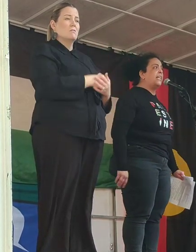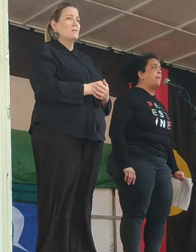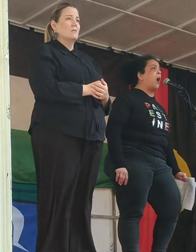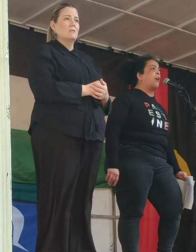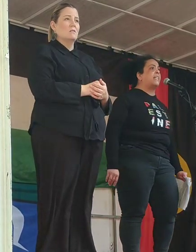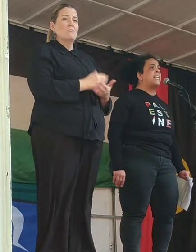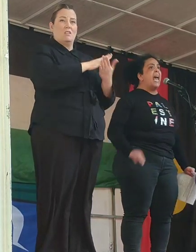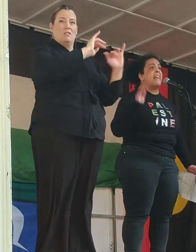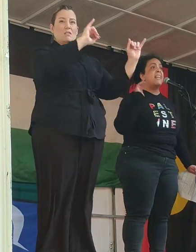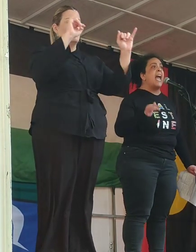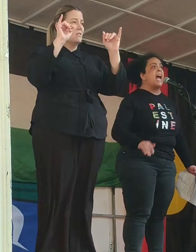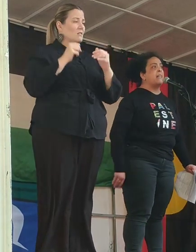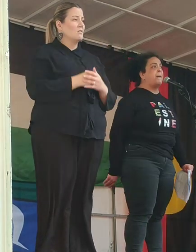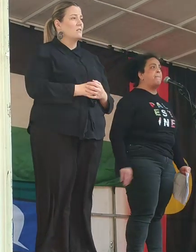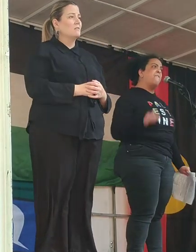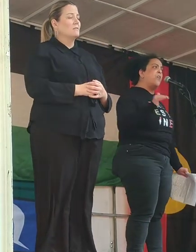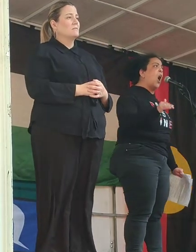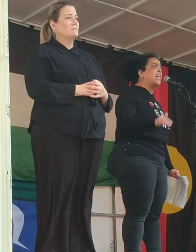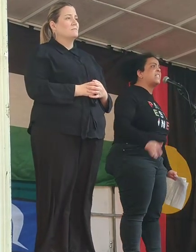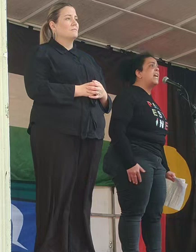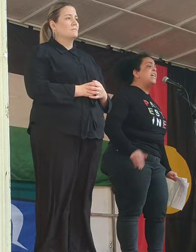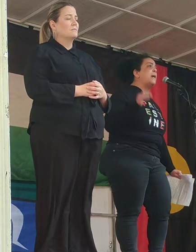absolutely abhorrent, and they are the people